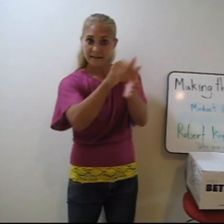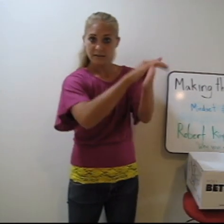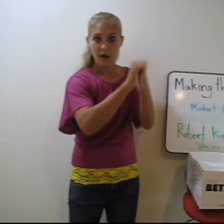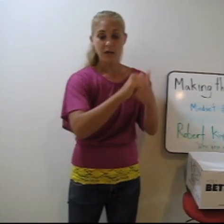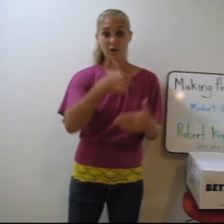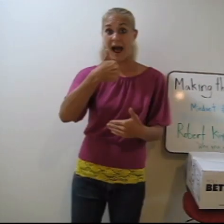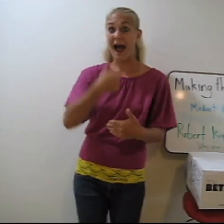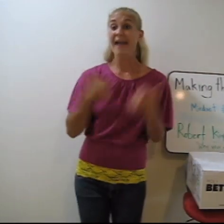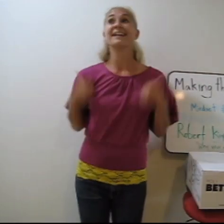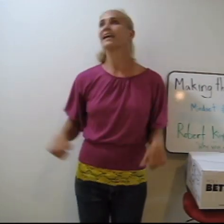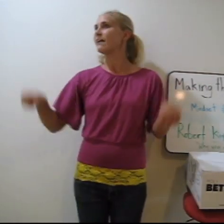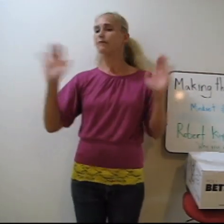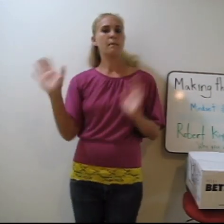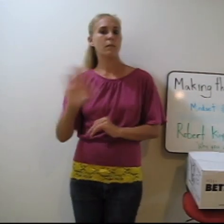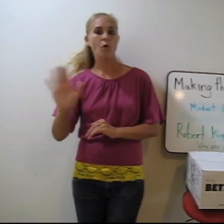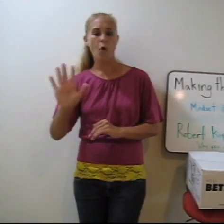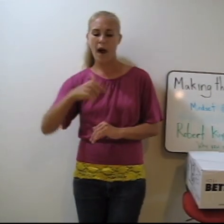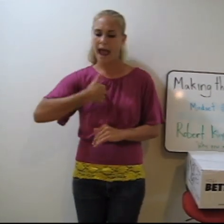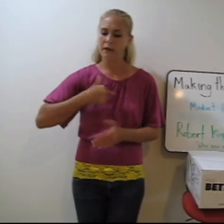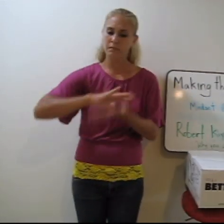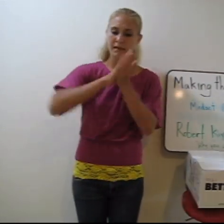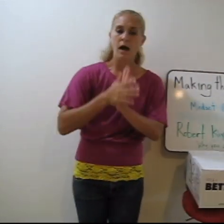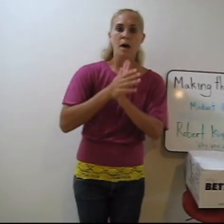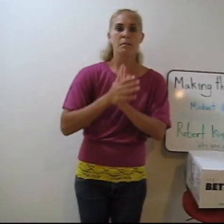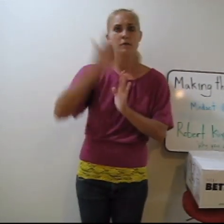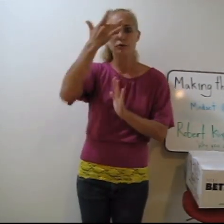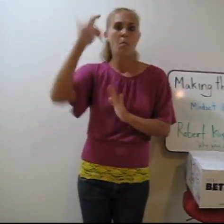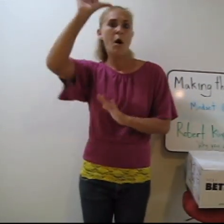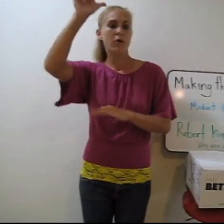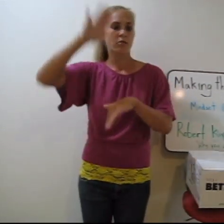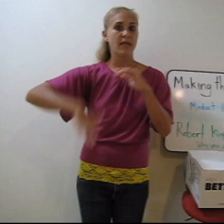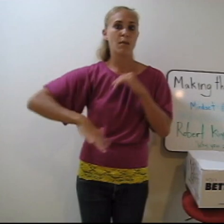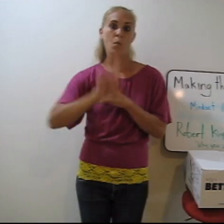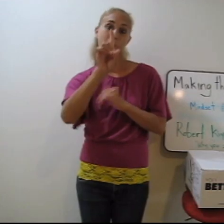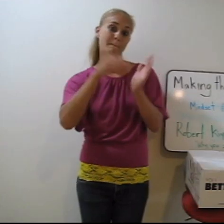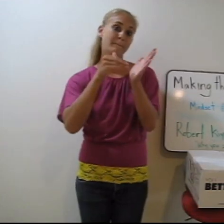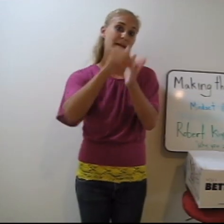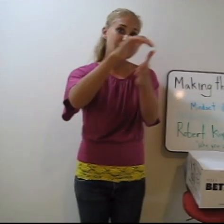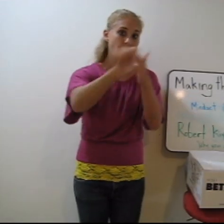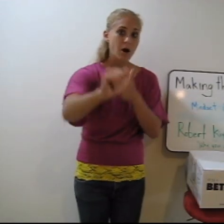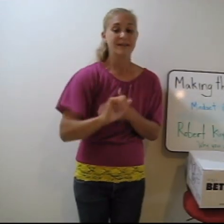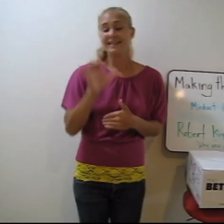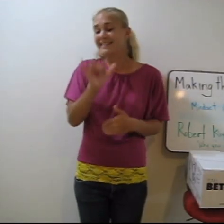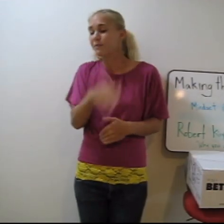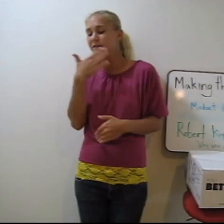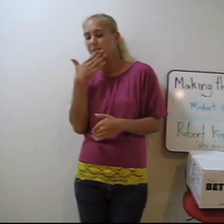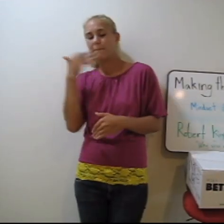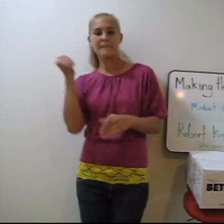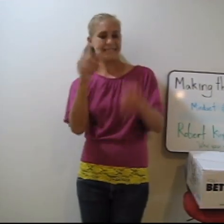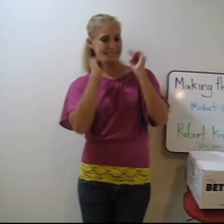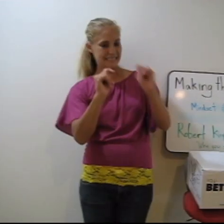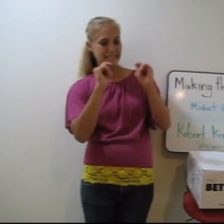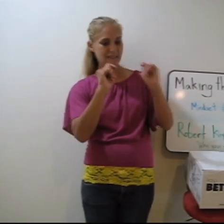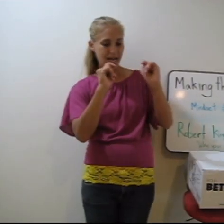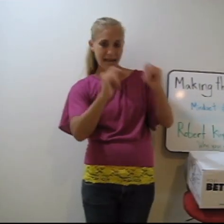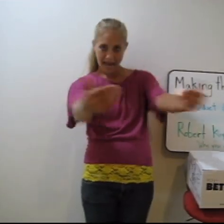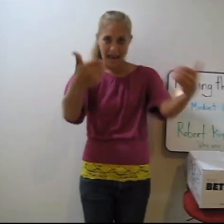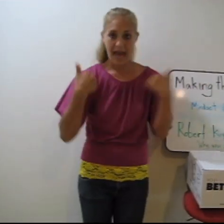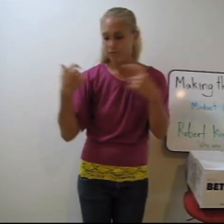bankruptcy. I just had to get smarter and bigger than $1 million. And that was the best training program I ever had. I had to rebuild